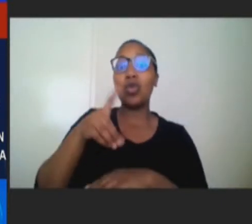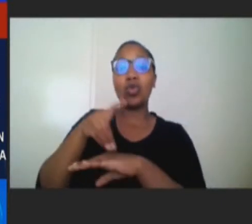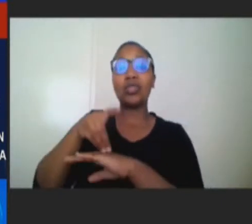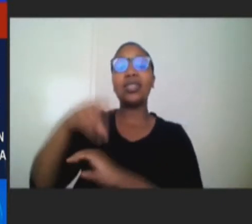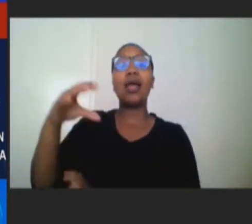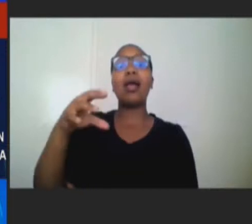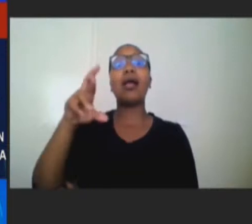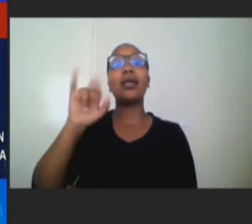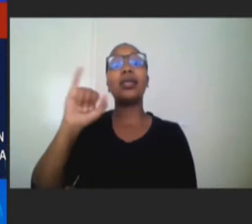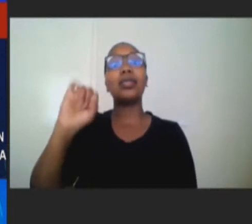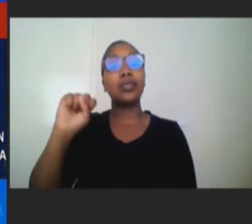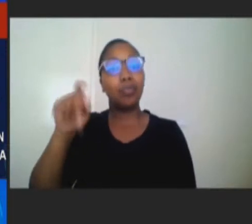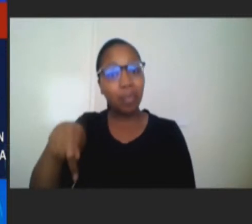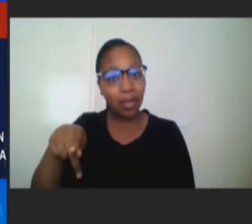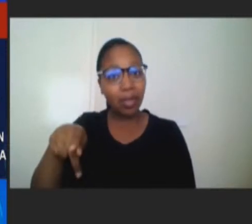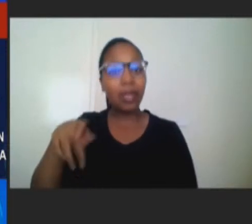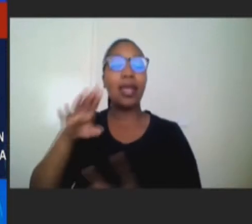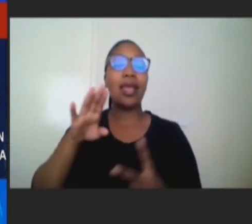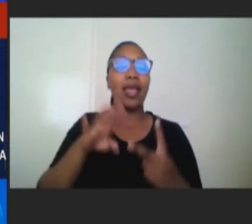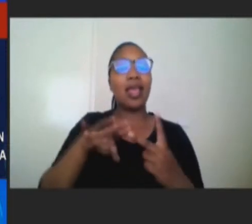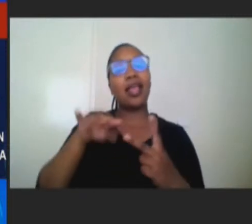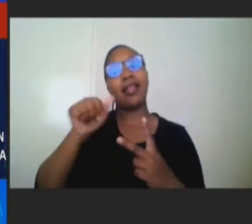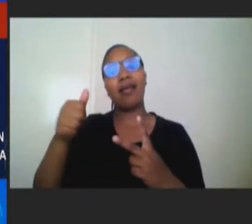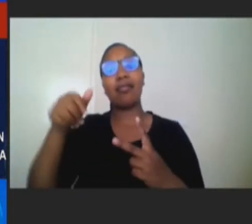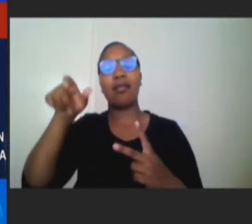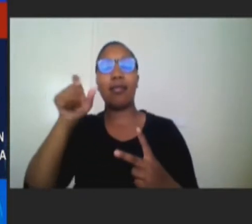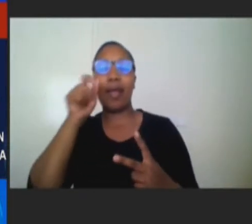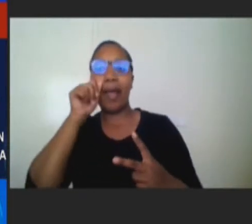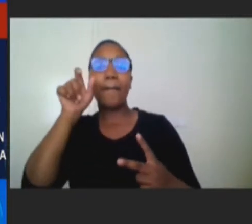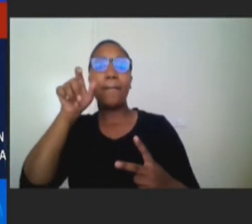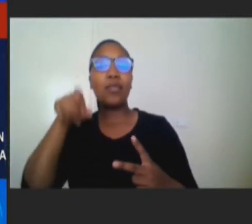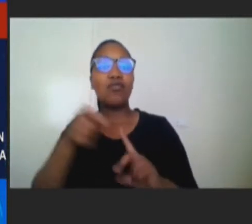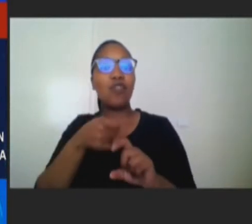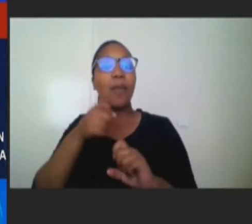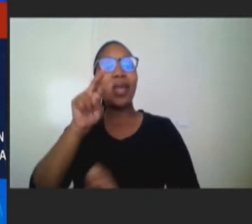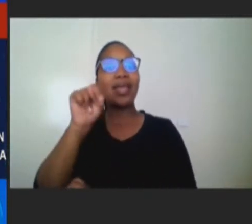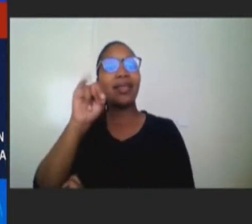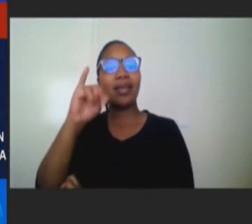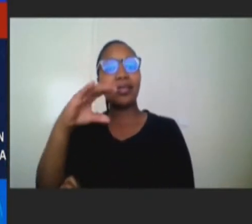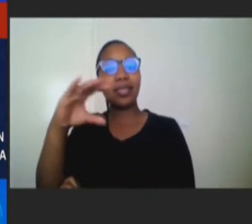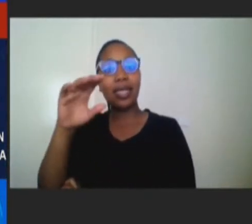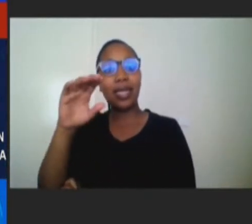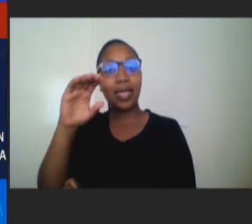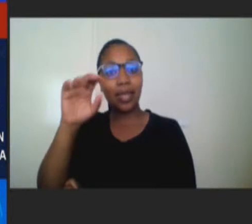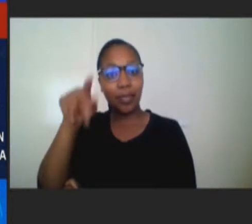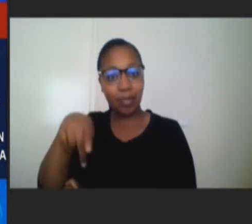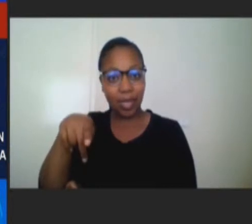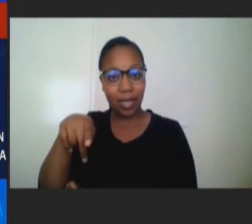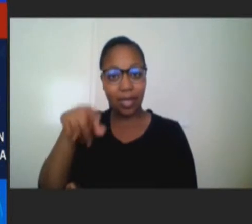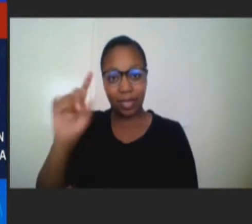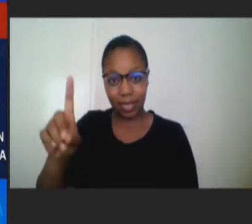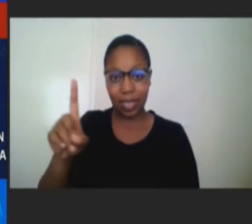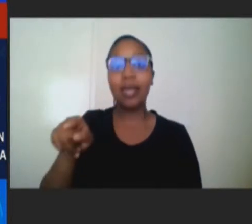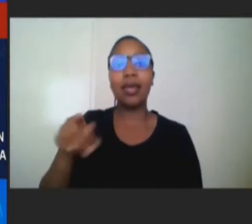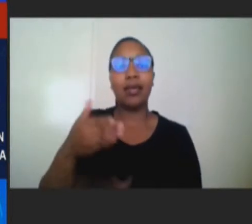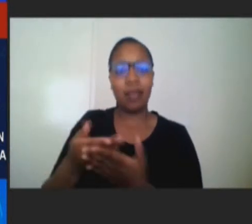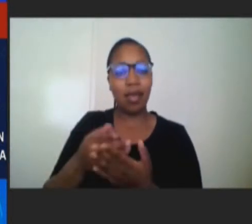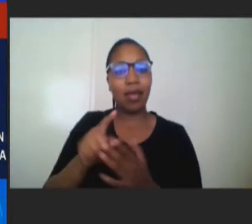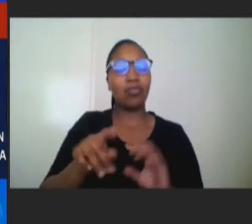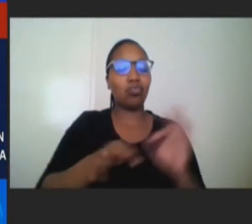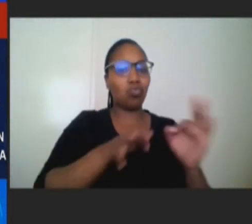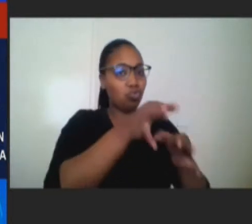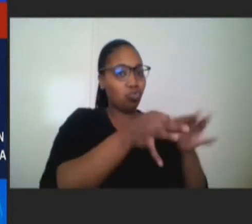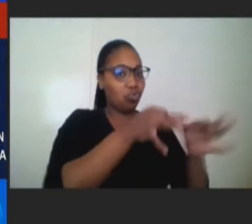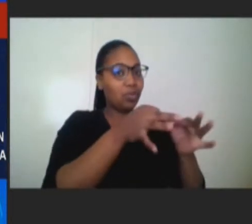the NICD will assist us. There's a scientific way in which we look at the positivity,